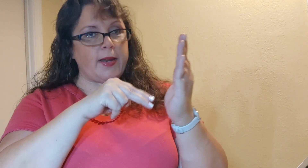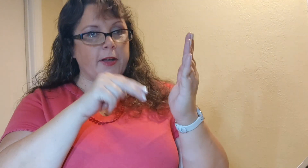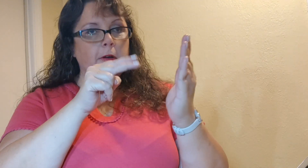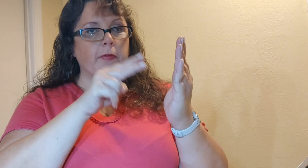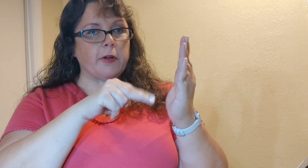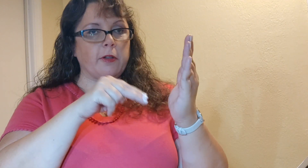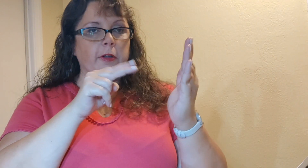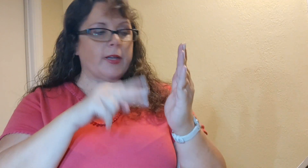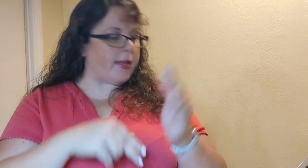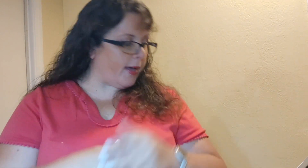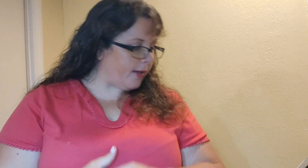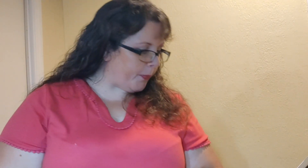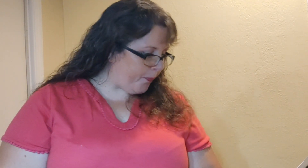reading over, looking at.